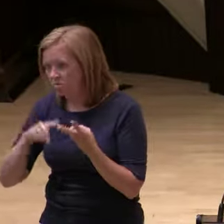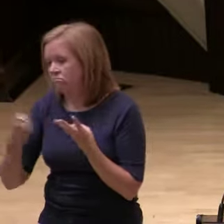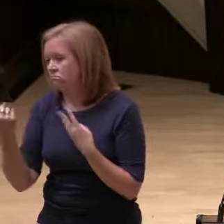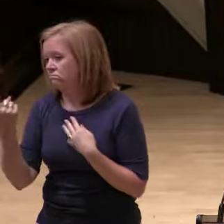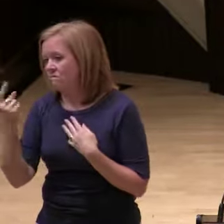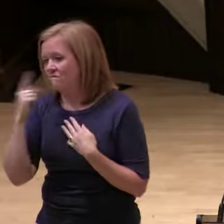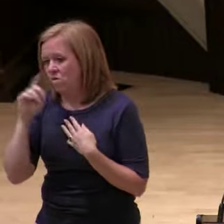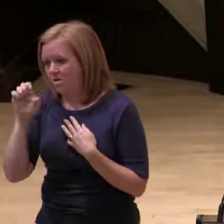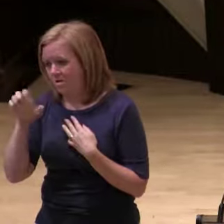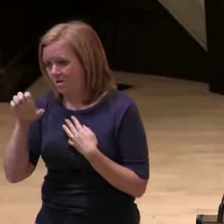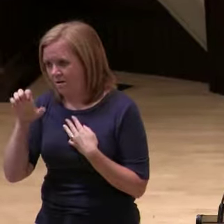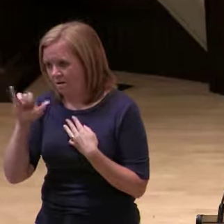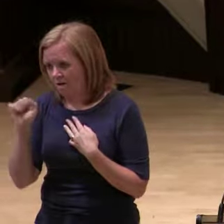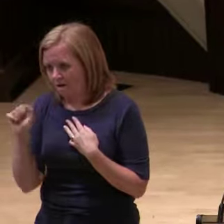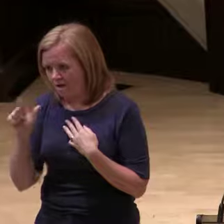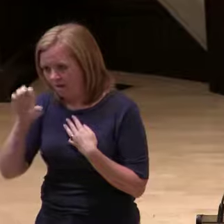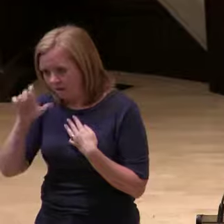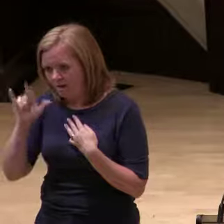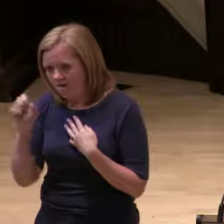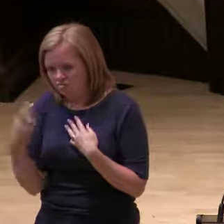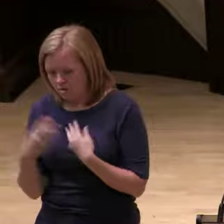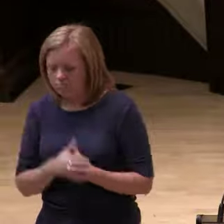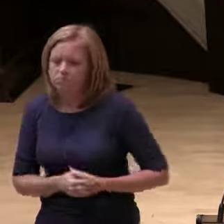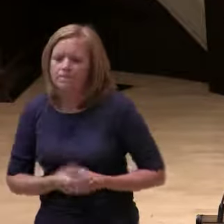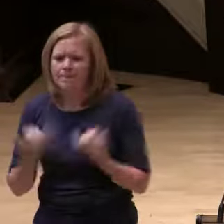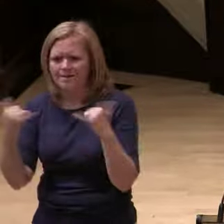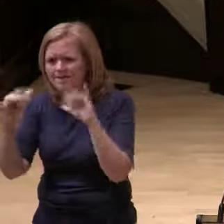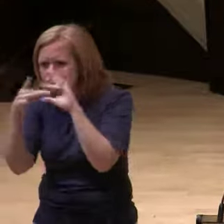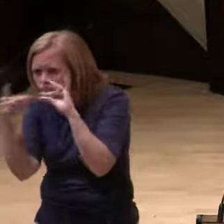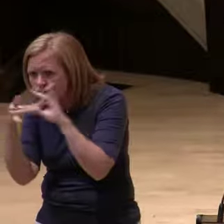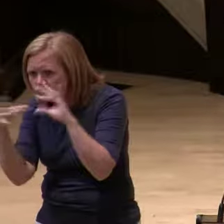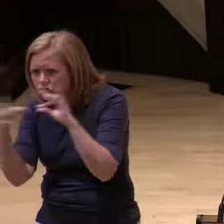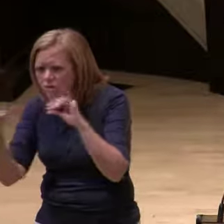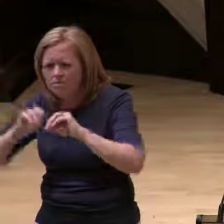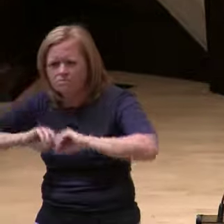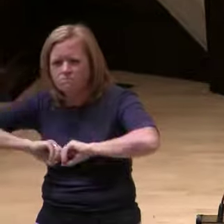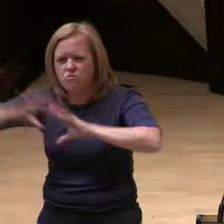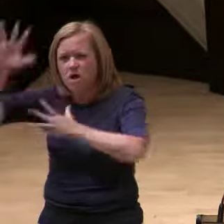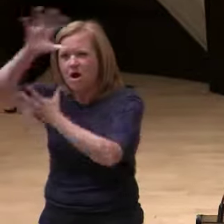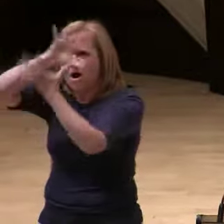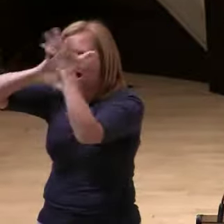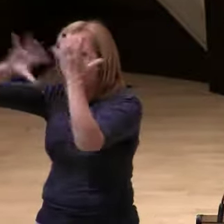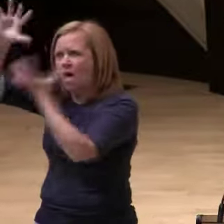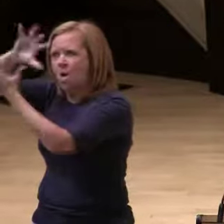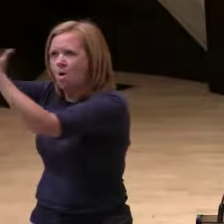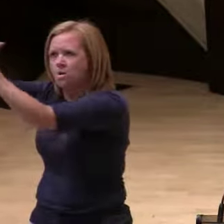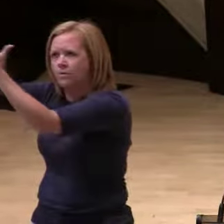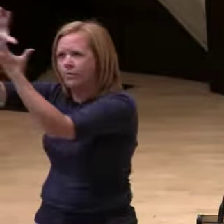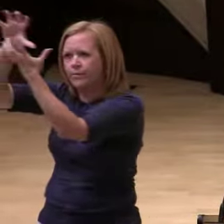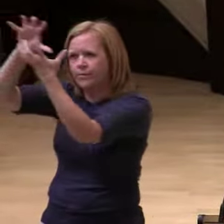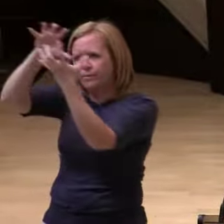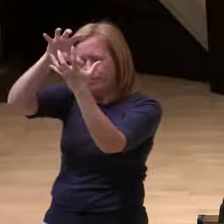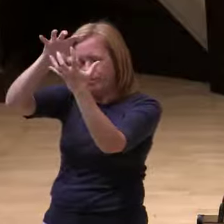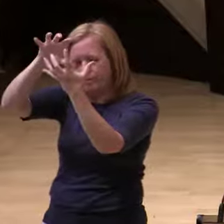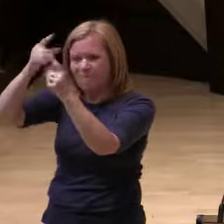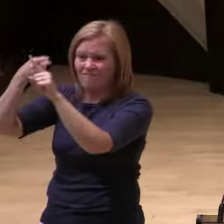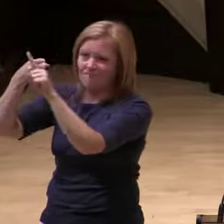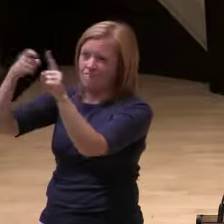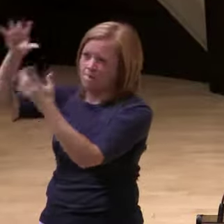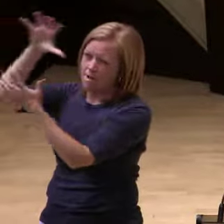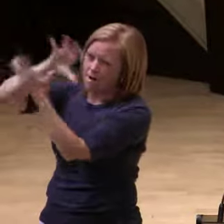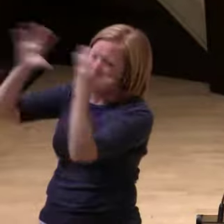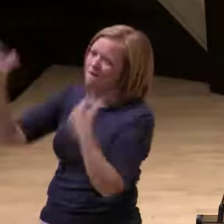Elijah. While he was still speaking, behold, a bright cloud cast a shadow over them. Then from the